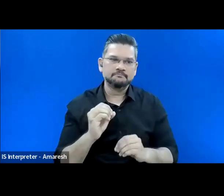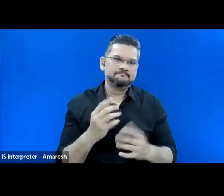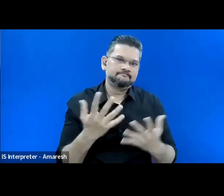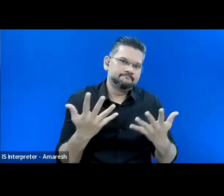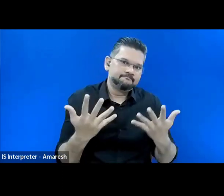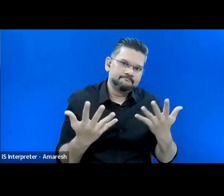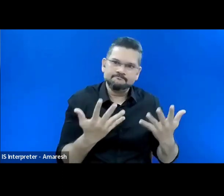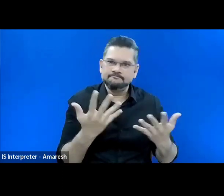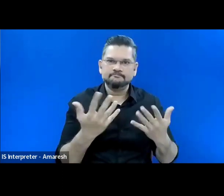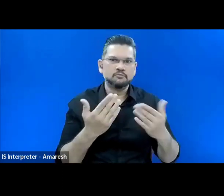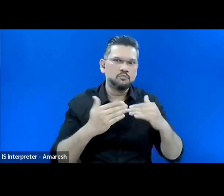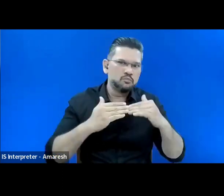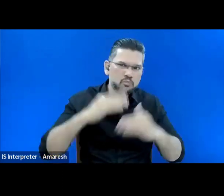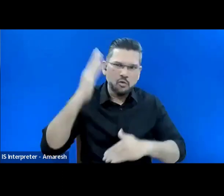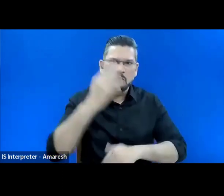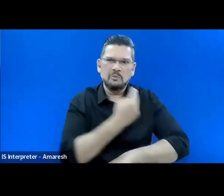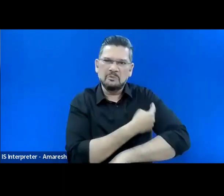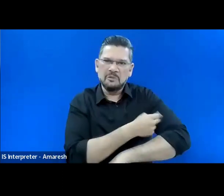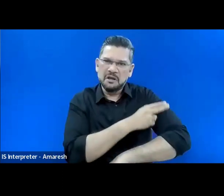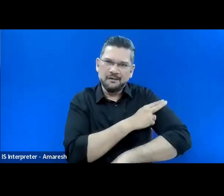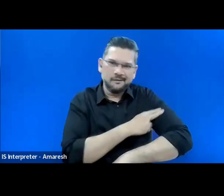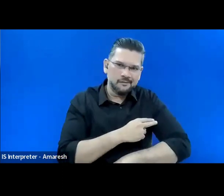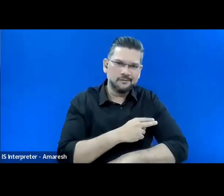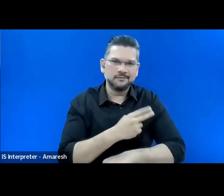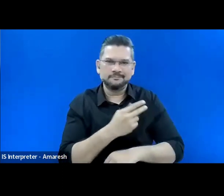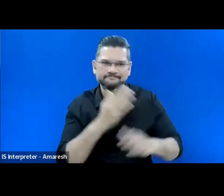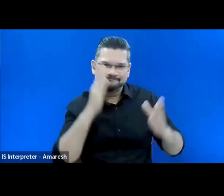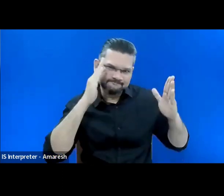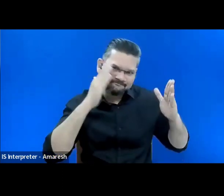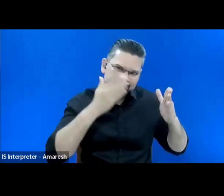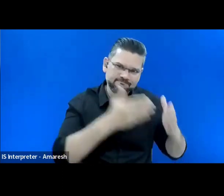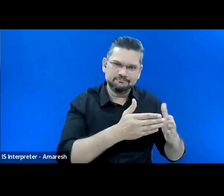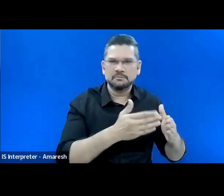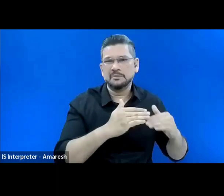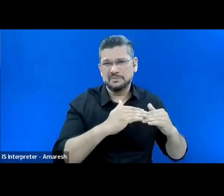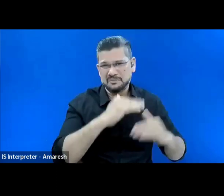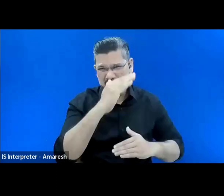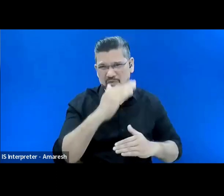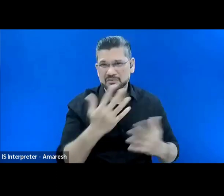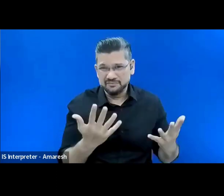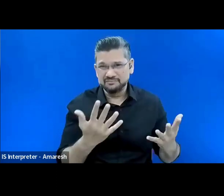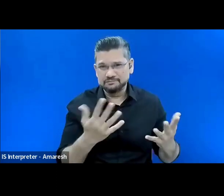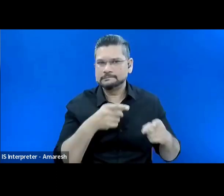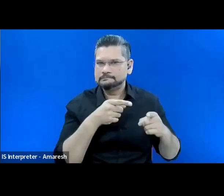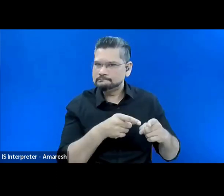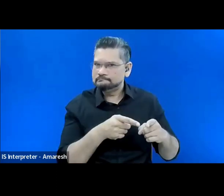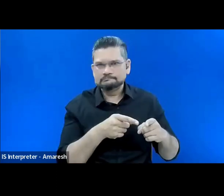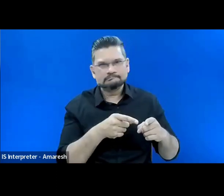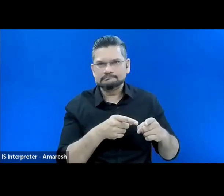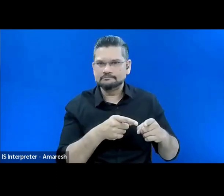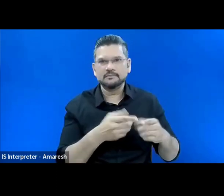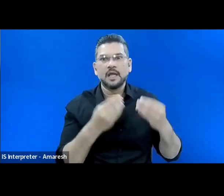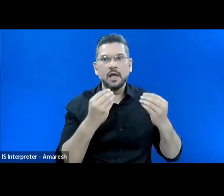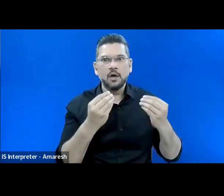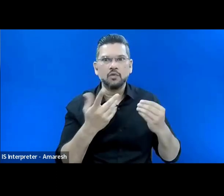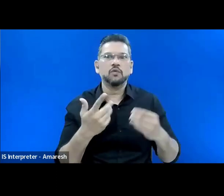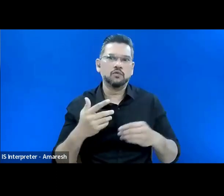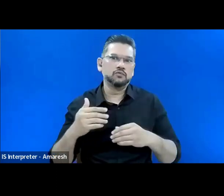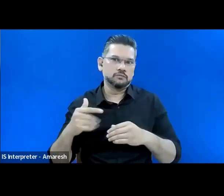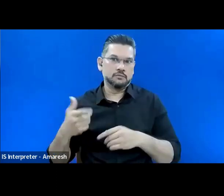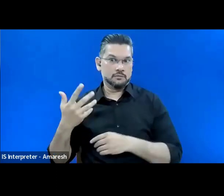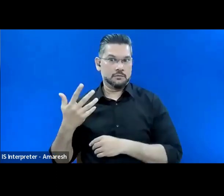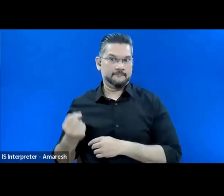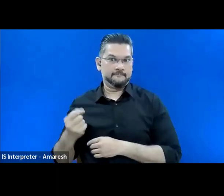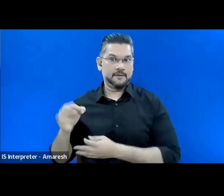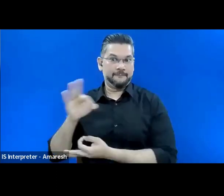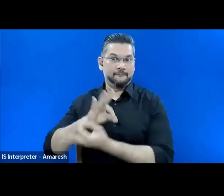medical perspective to psychosocial disability. And to counter this, our fellowship program has been really successful